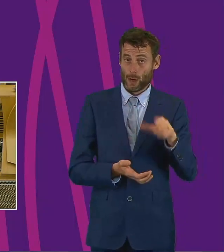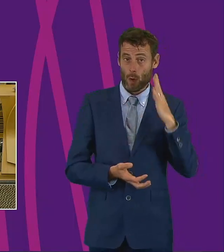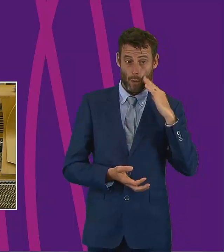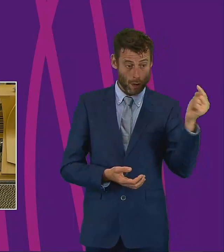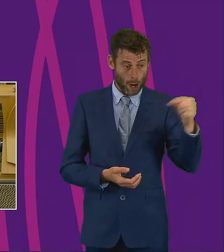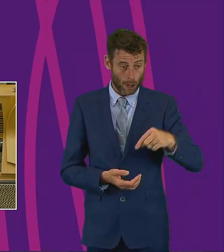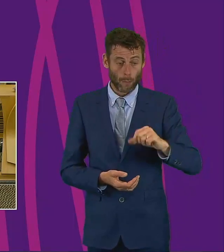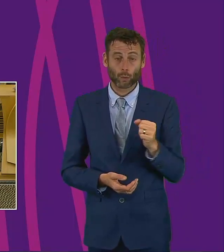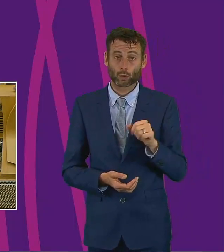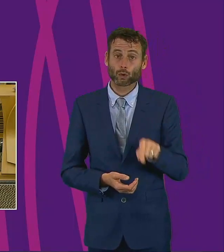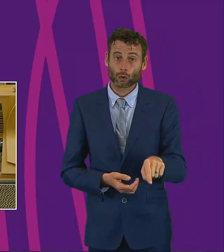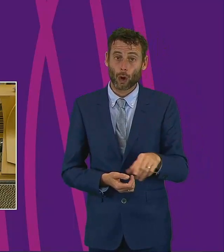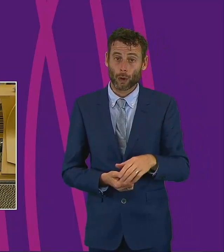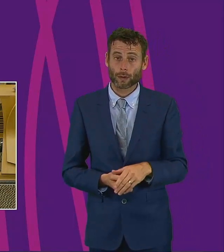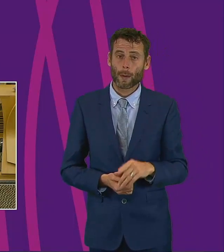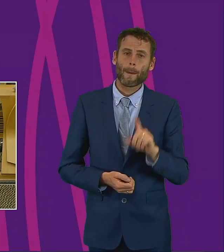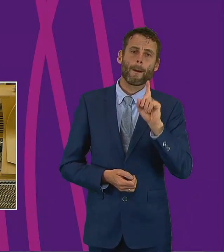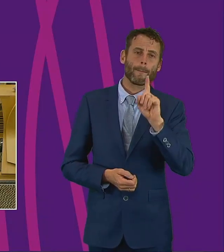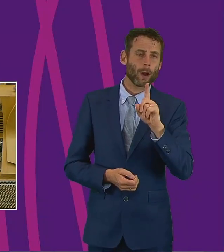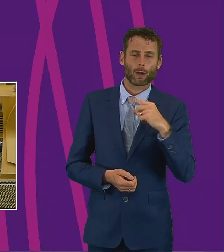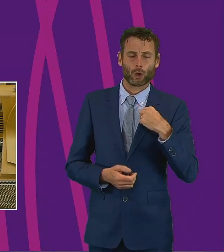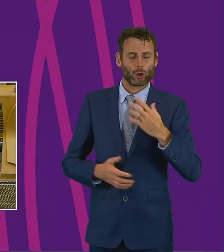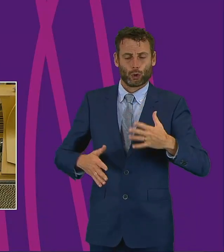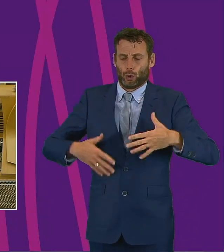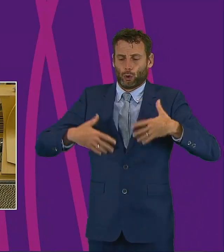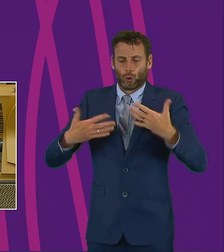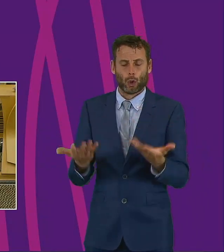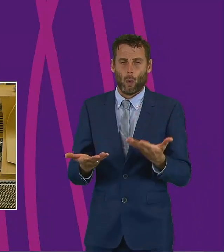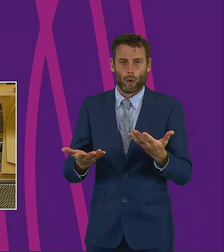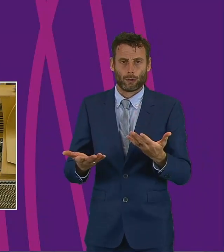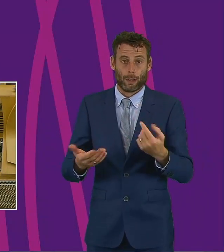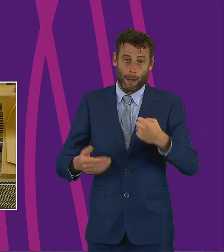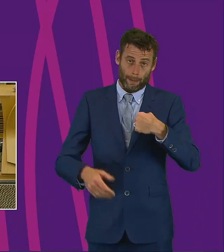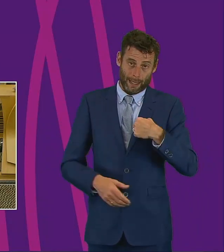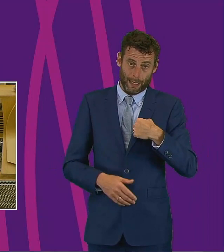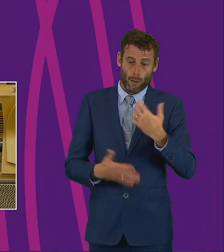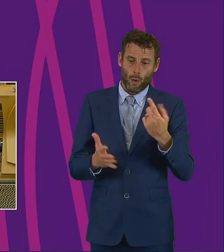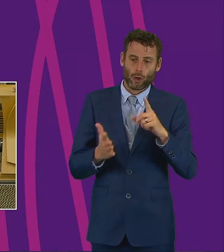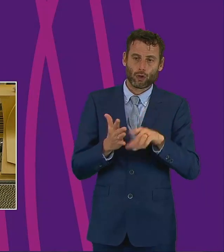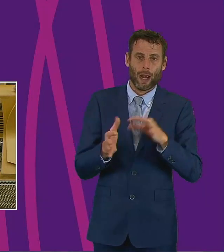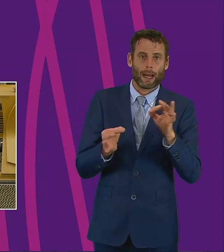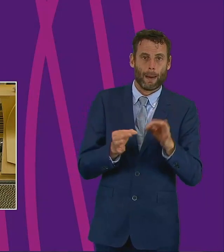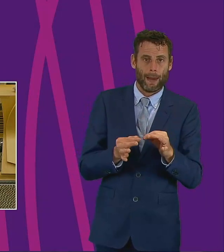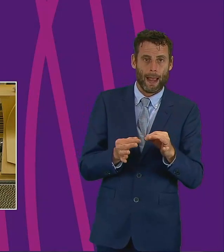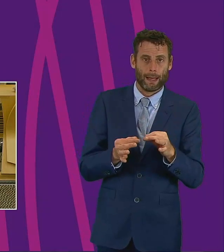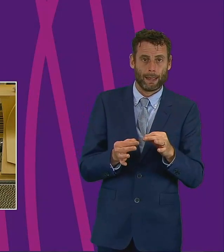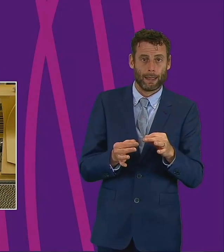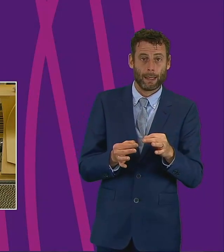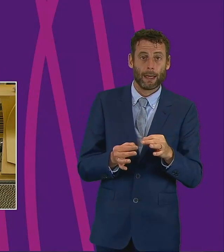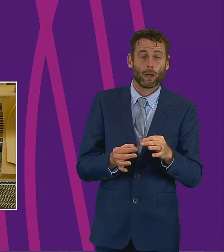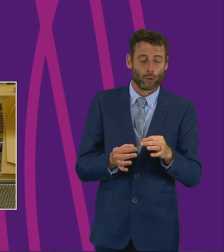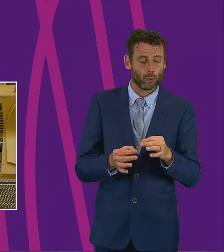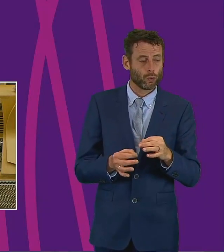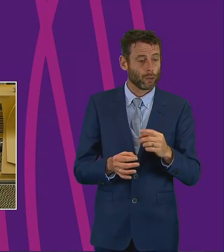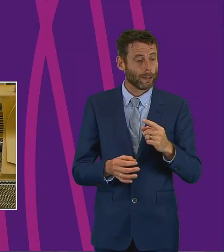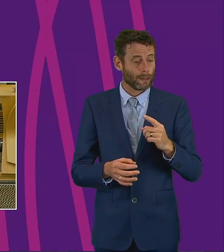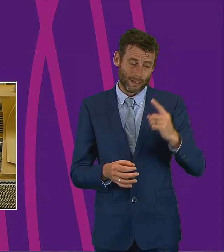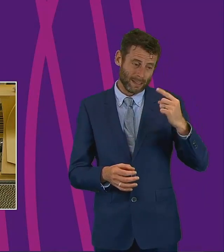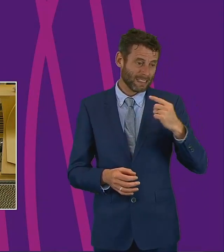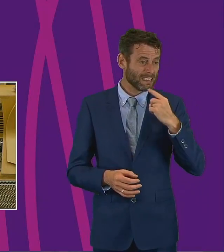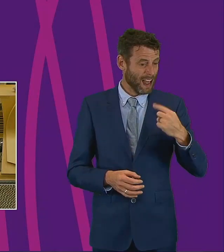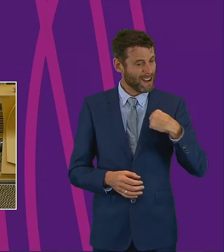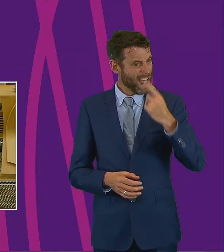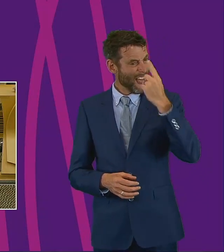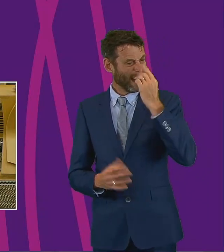Scotland, but of course I don't want either myself or Jackie Bailey on my behalf to raise her expectations about what I